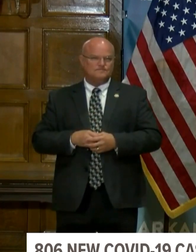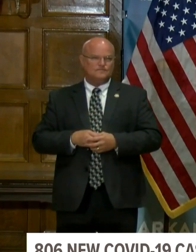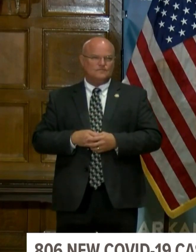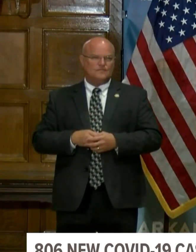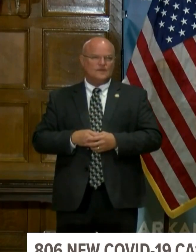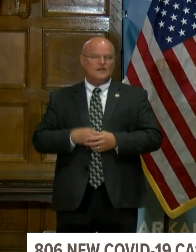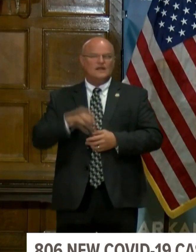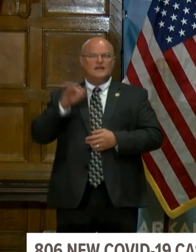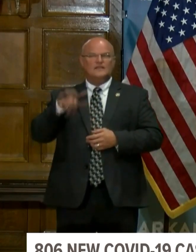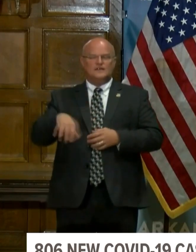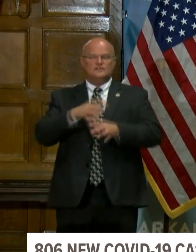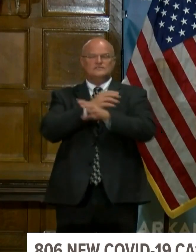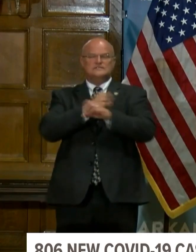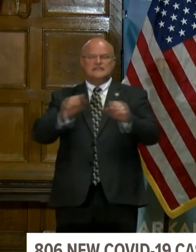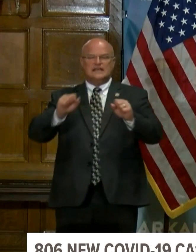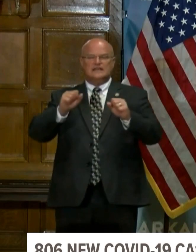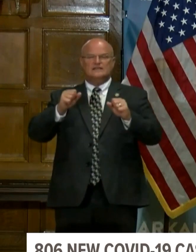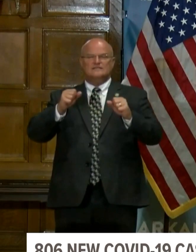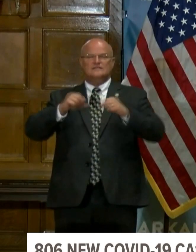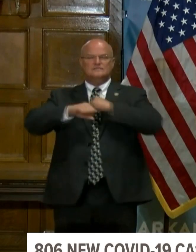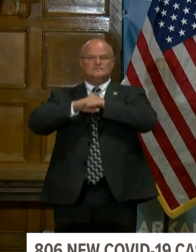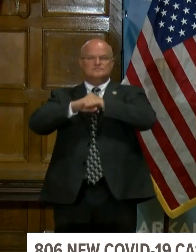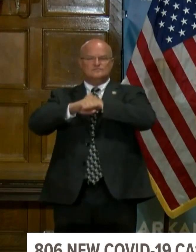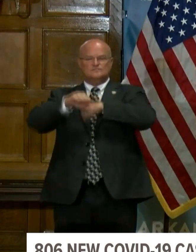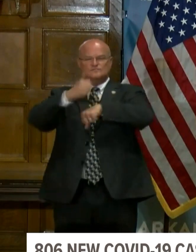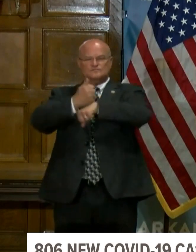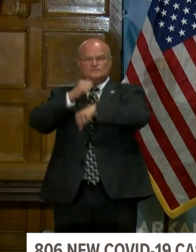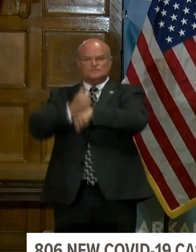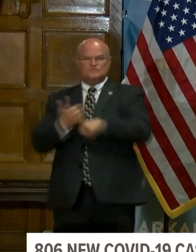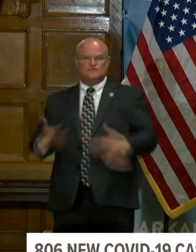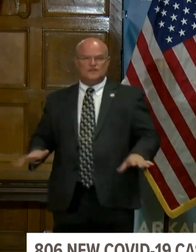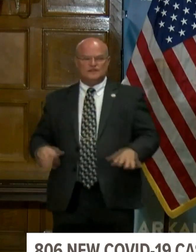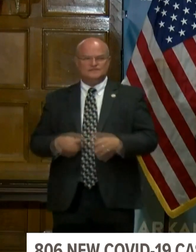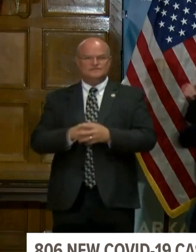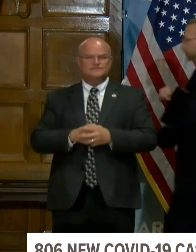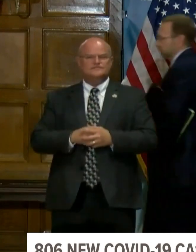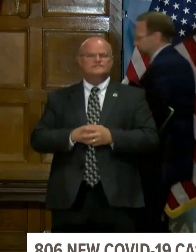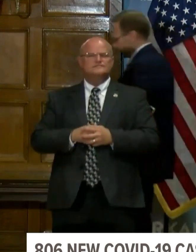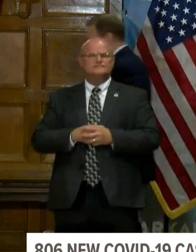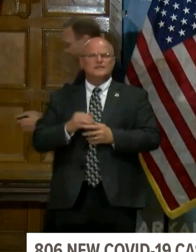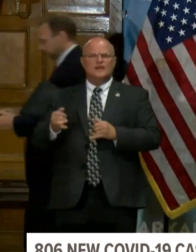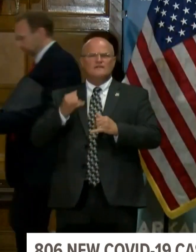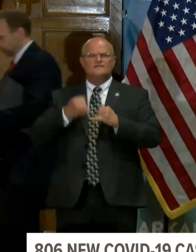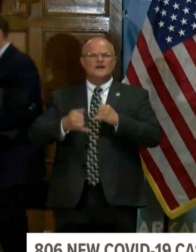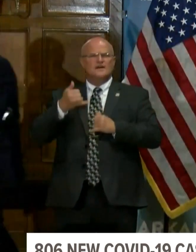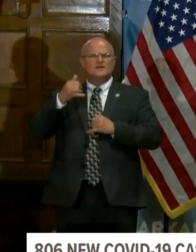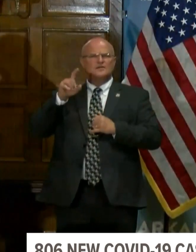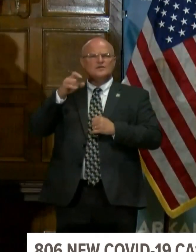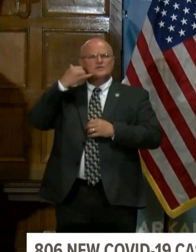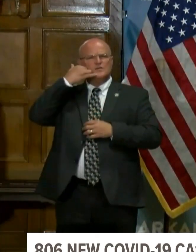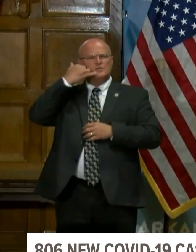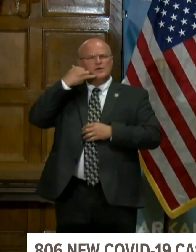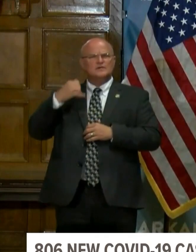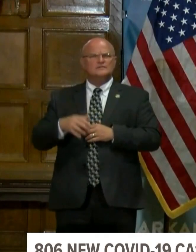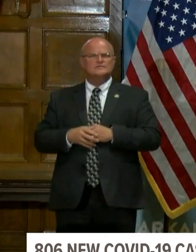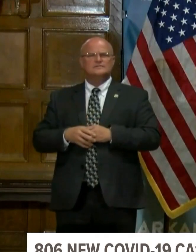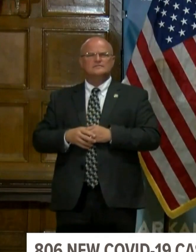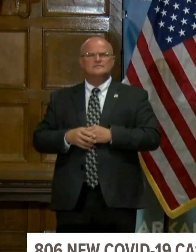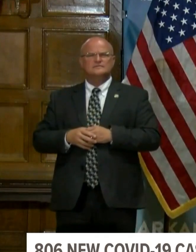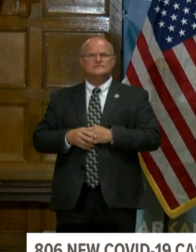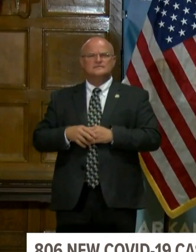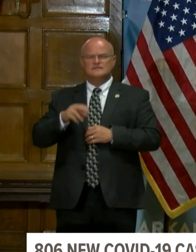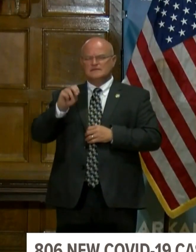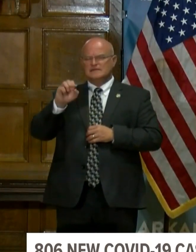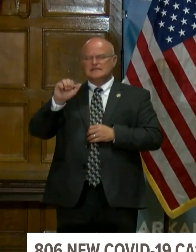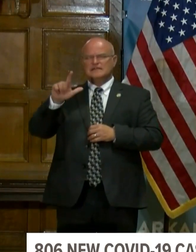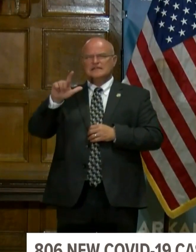those safeguards that are in place. All right. Is there a final question remotely? Yes, Governor Neil